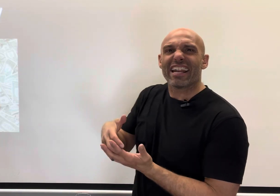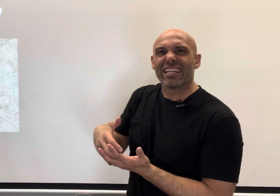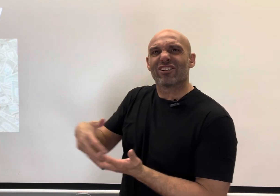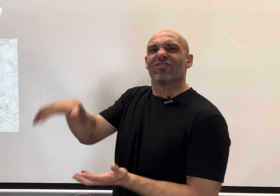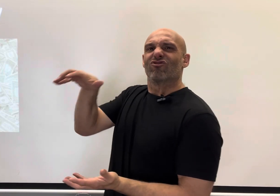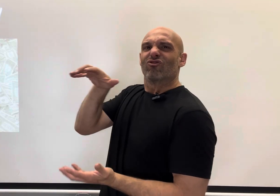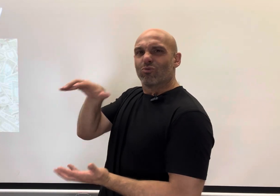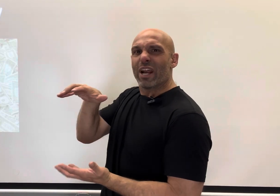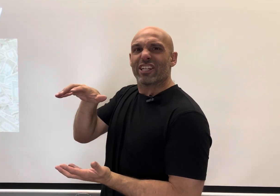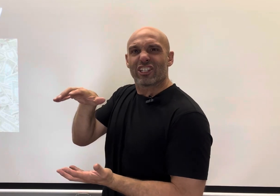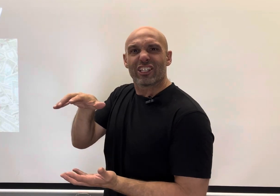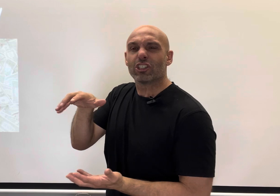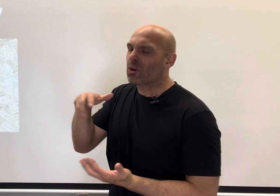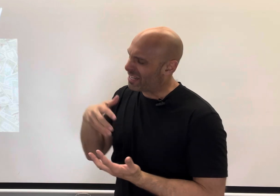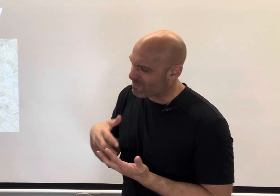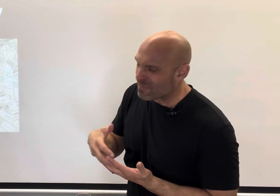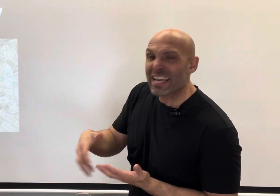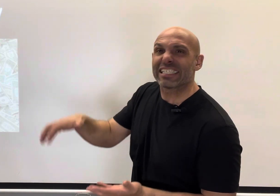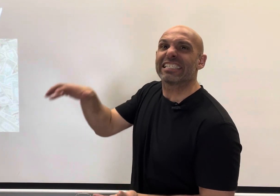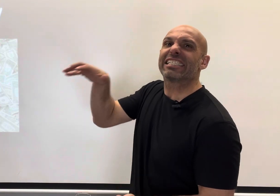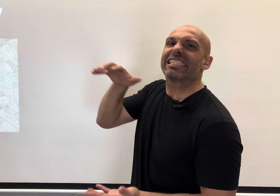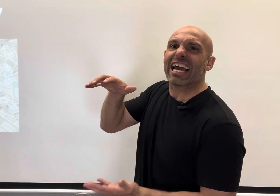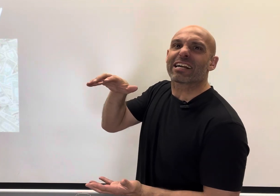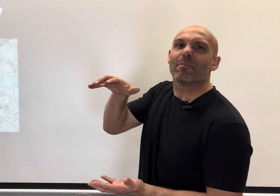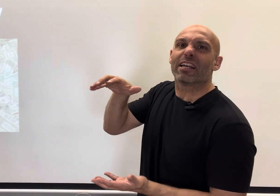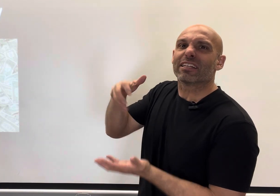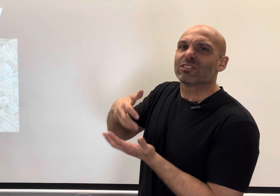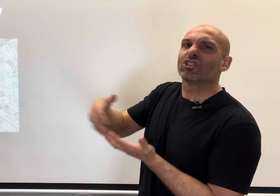is rich. You're showing big stack of money.